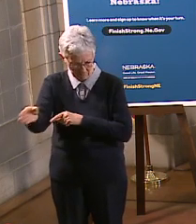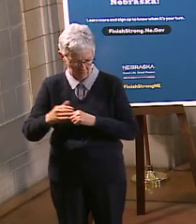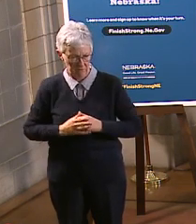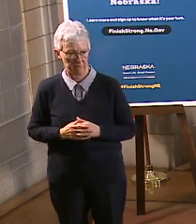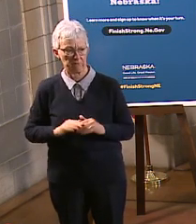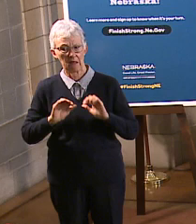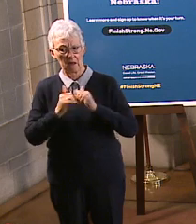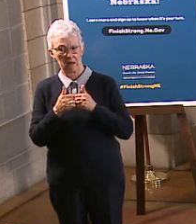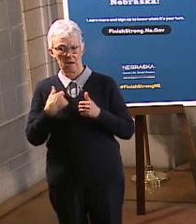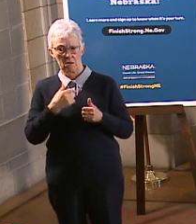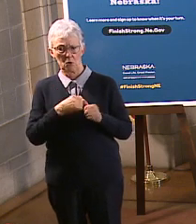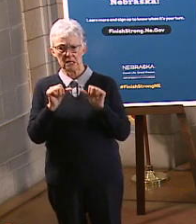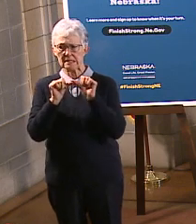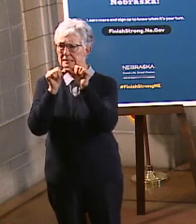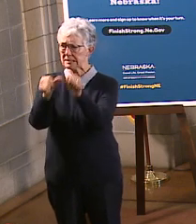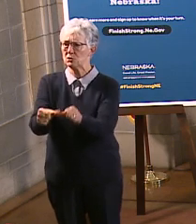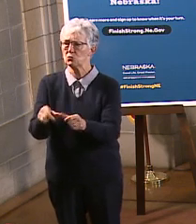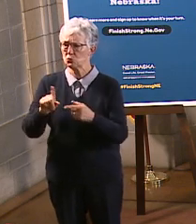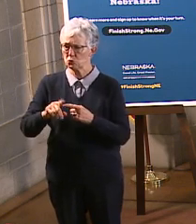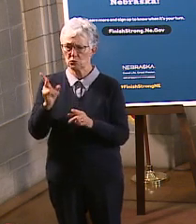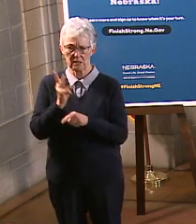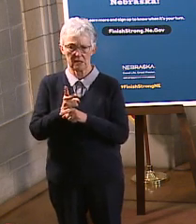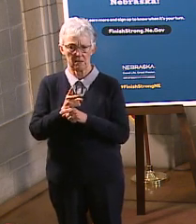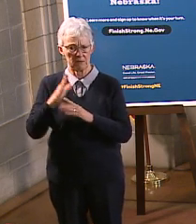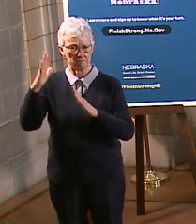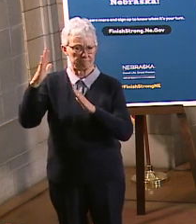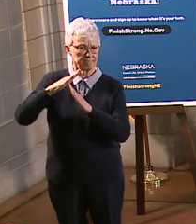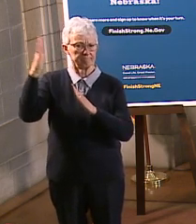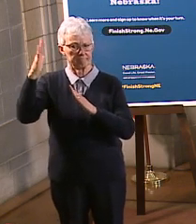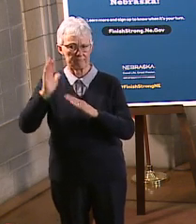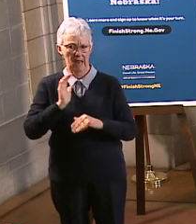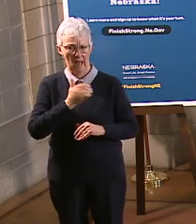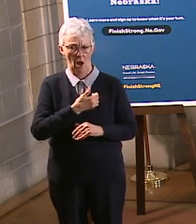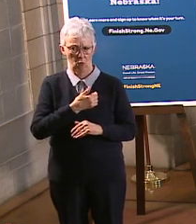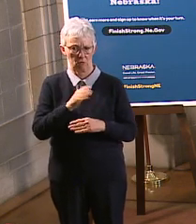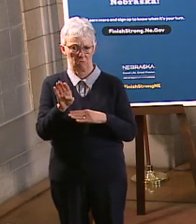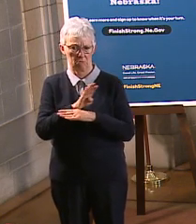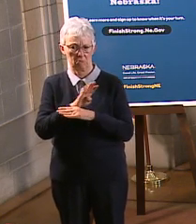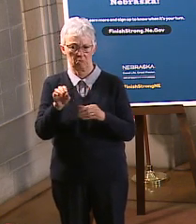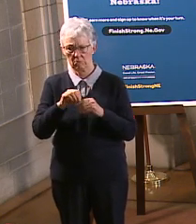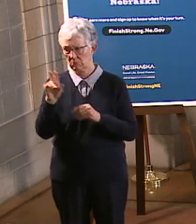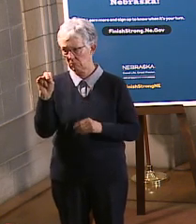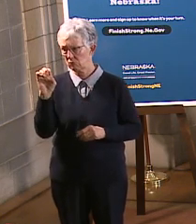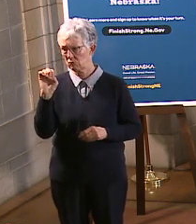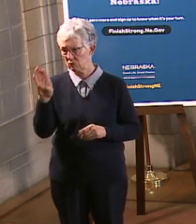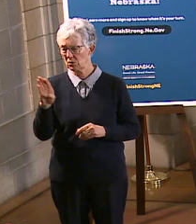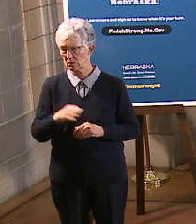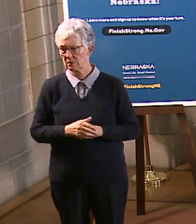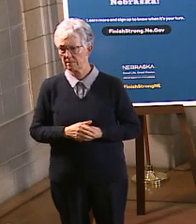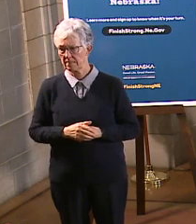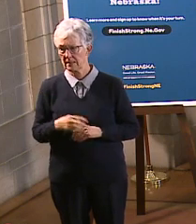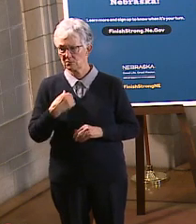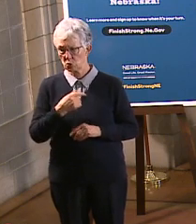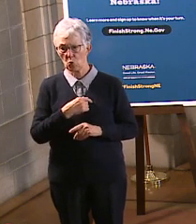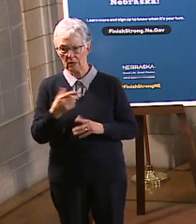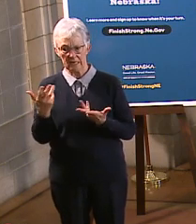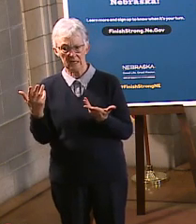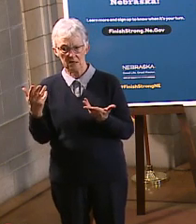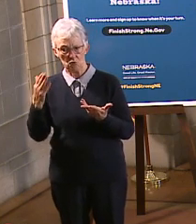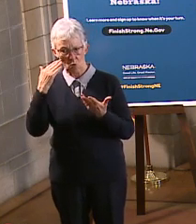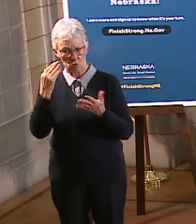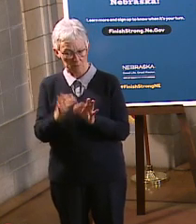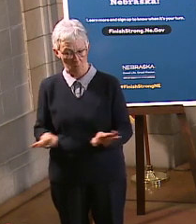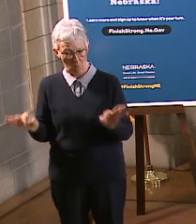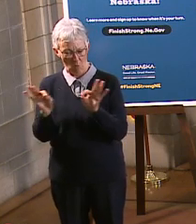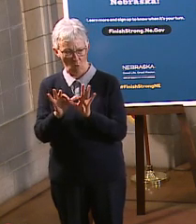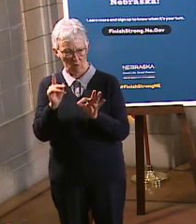leaders that are going to grow our state's #1 industry? And what are the innovations that we're going to continue to focus on? It's those young people coming in that are